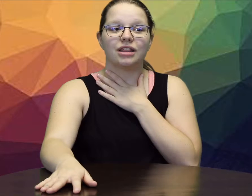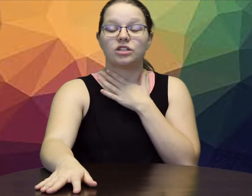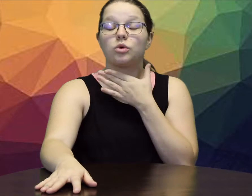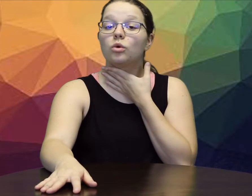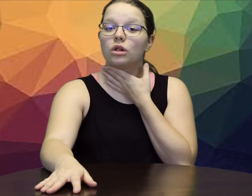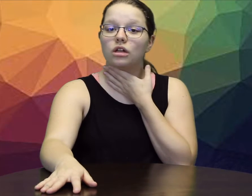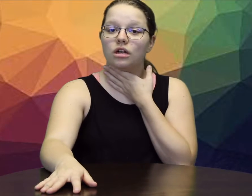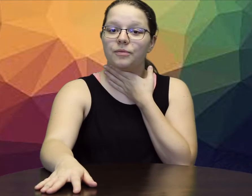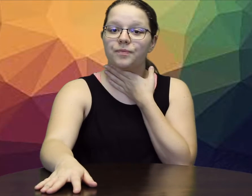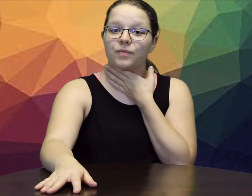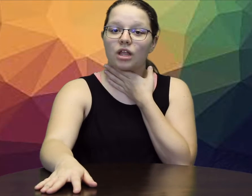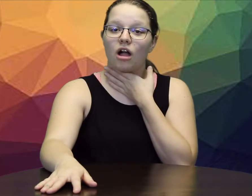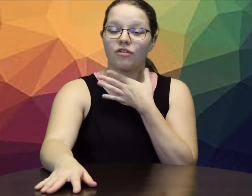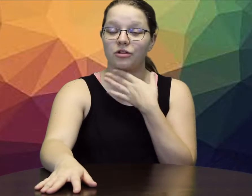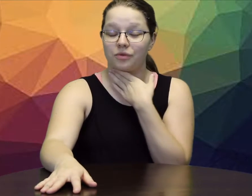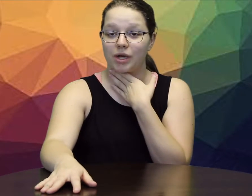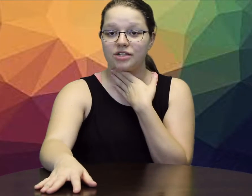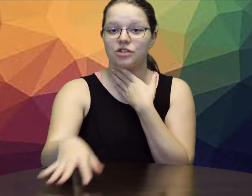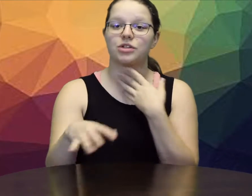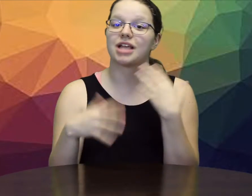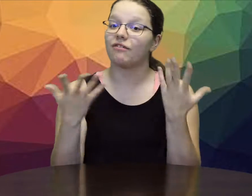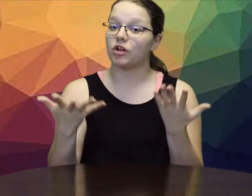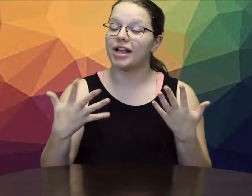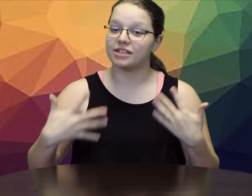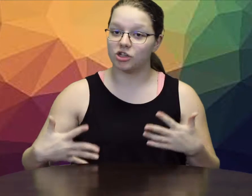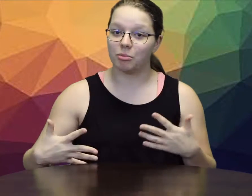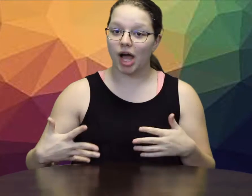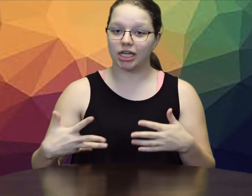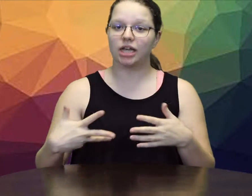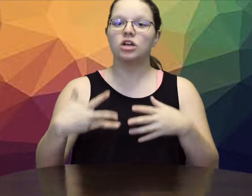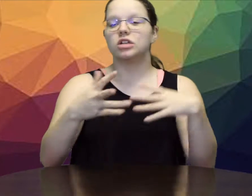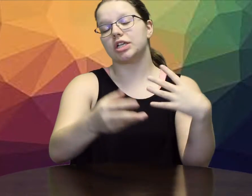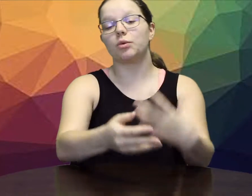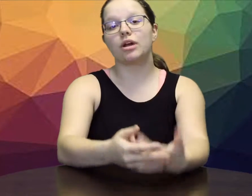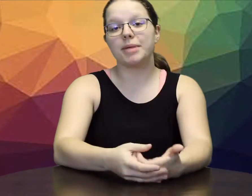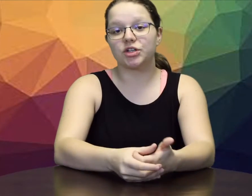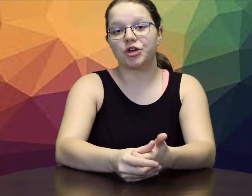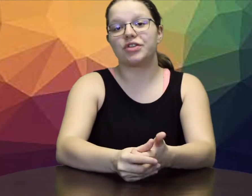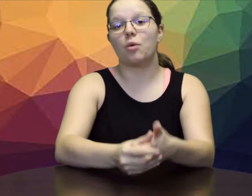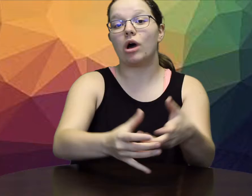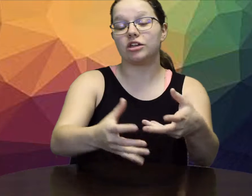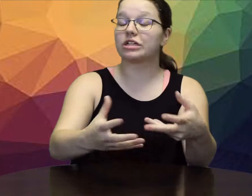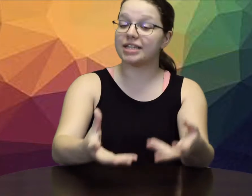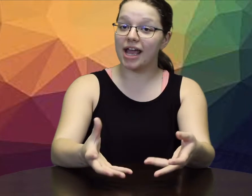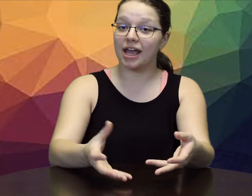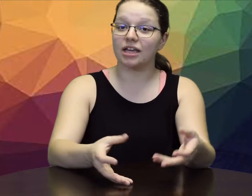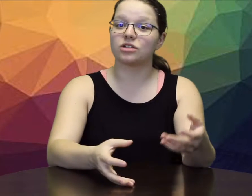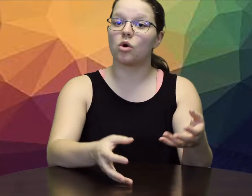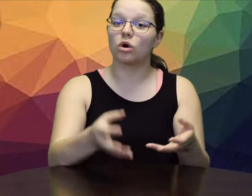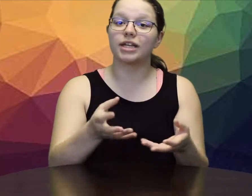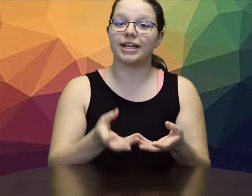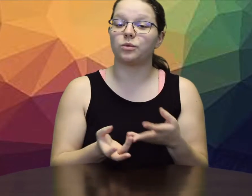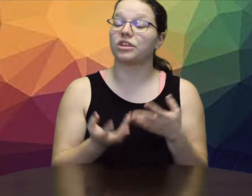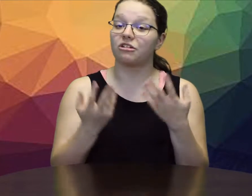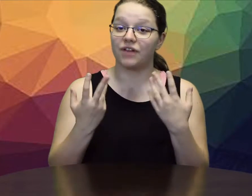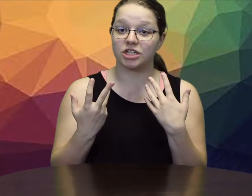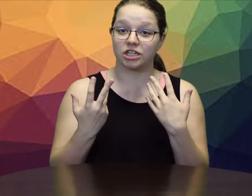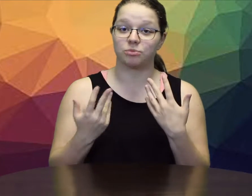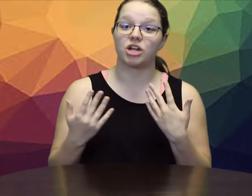the tool of your voice. You just have your hands and your body. So you want to make sure that what you're saying is correlated with your facial